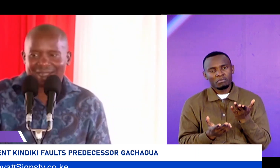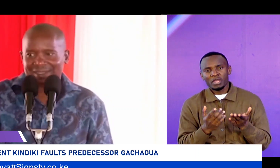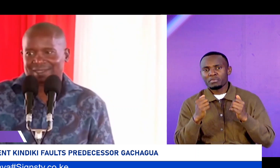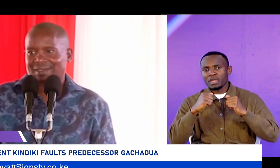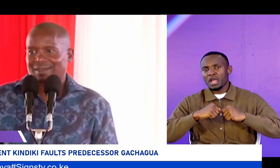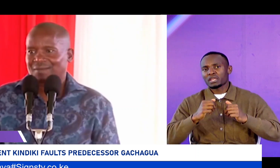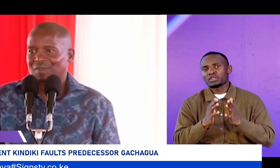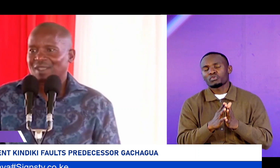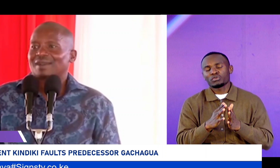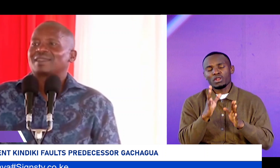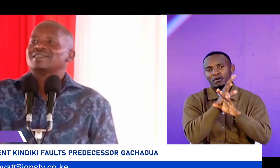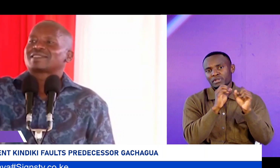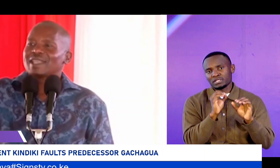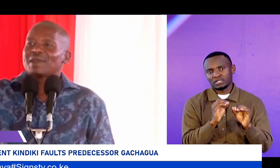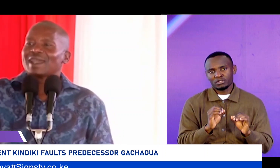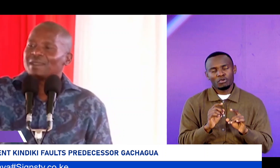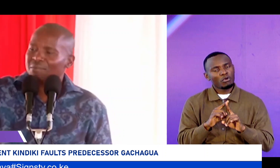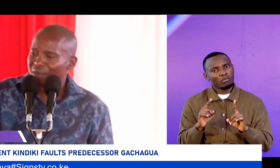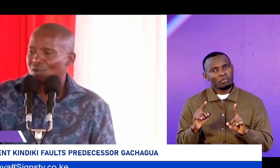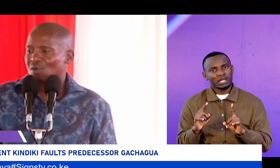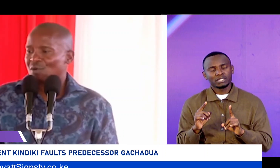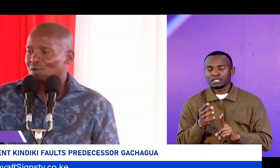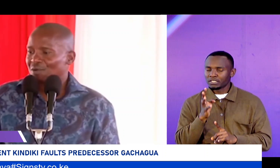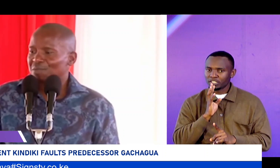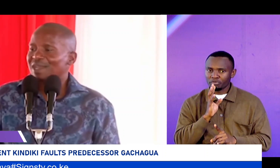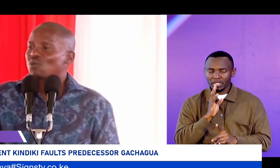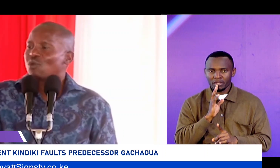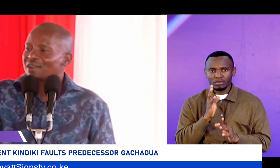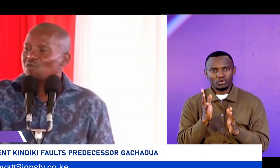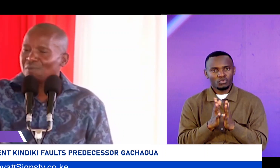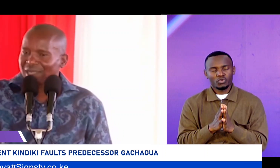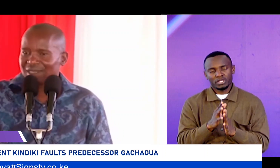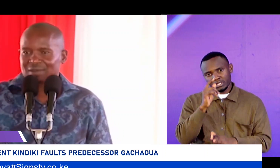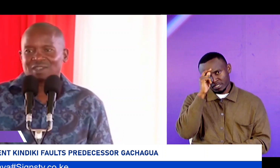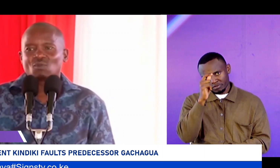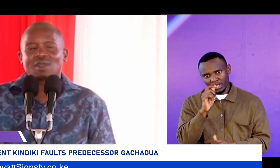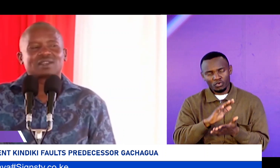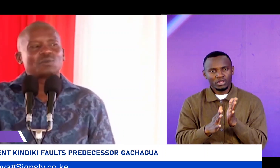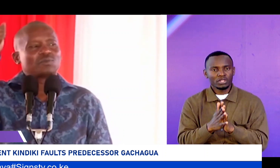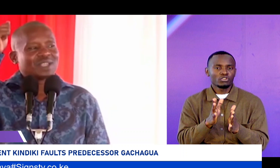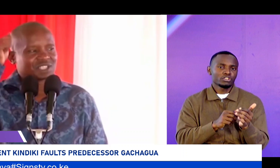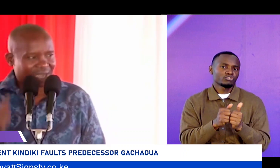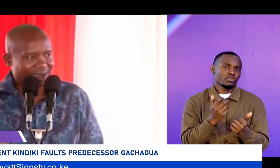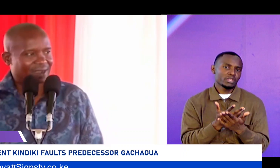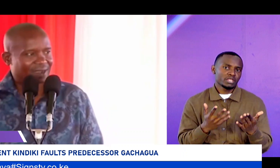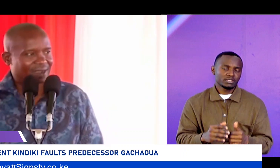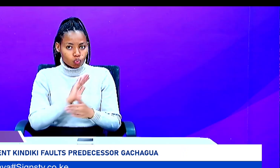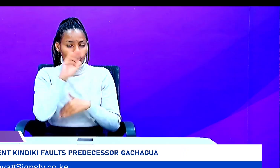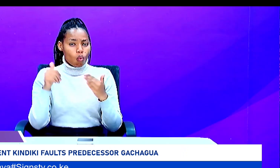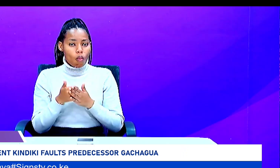haukubaliani hata na rais. Lakini sema yale mambo bila kuharibu mali, bila kuharibu biashara.